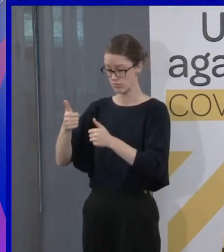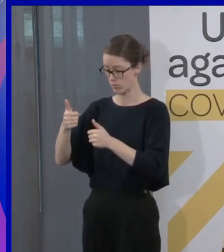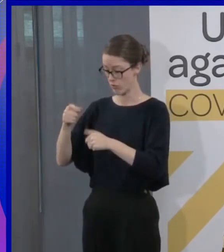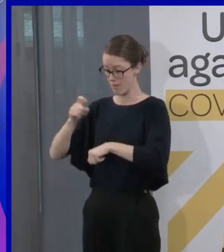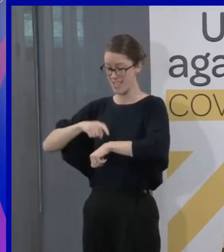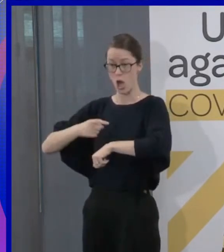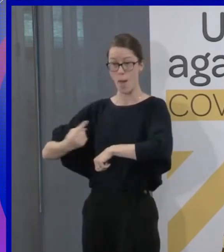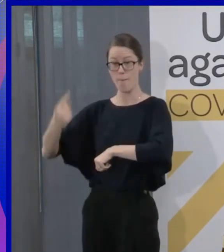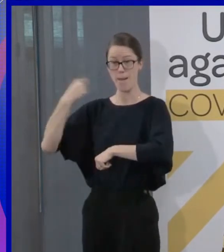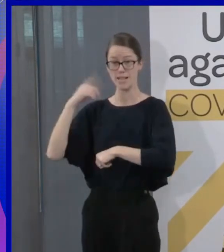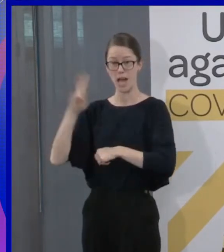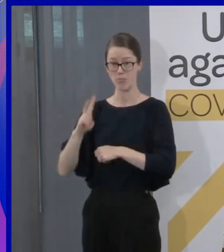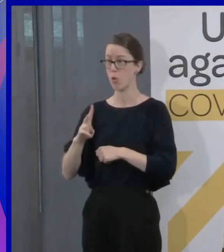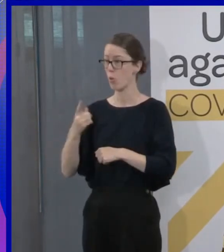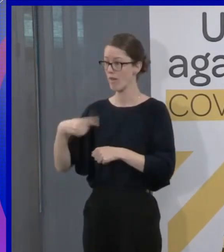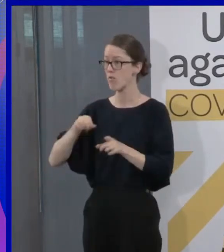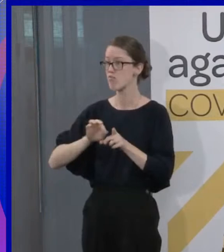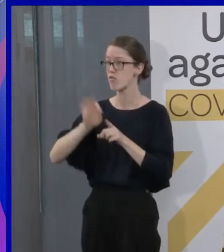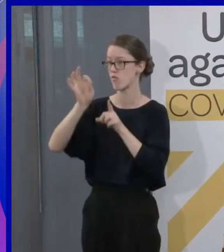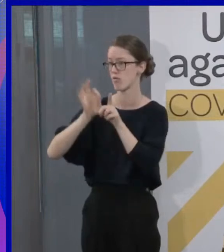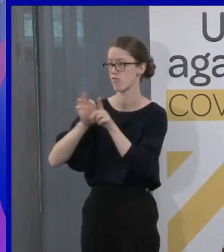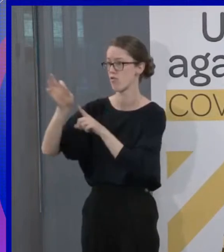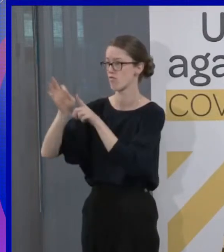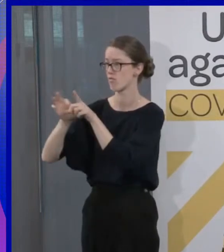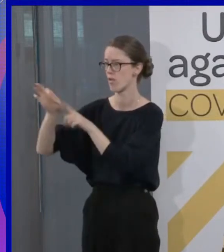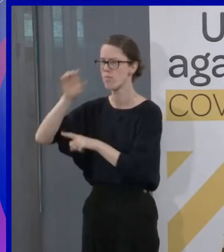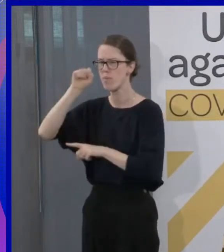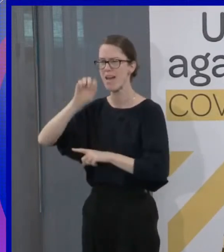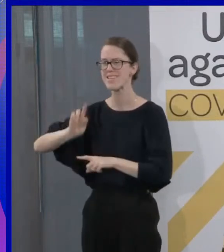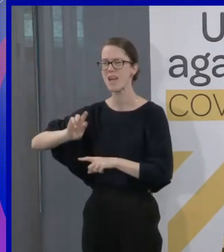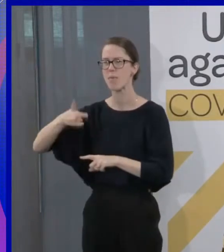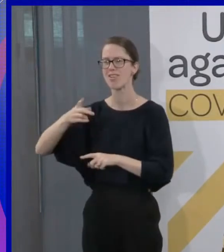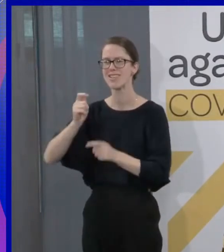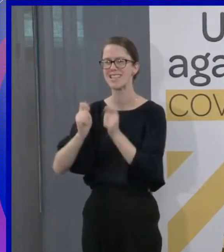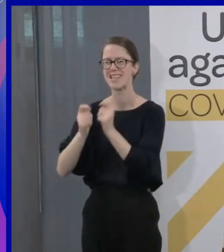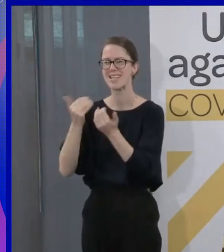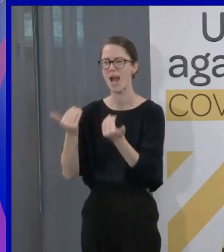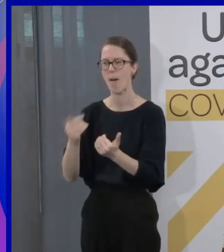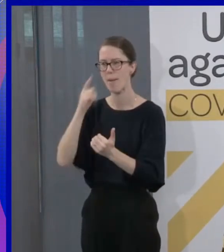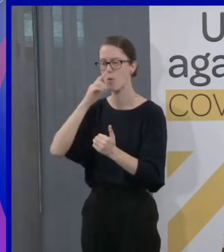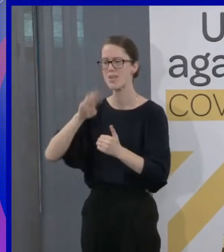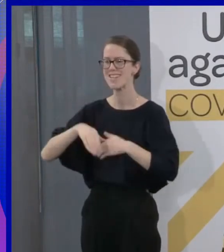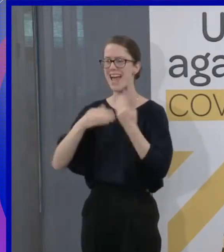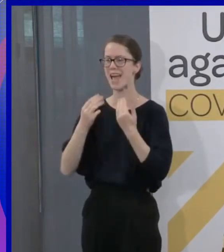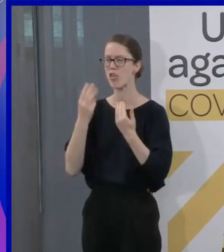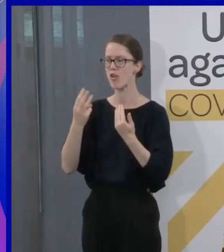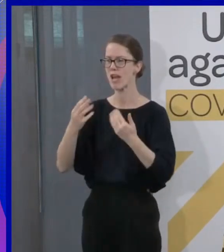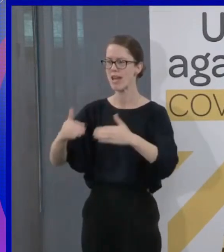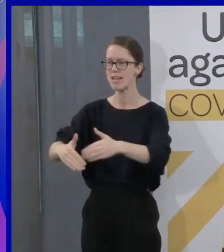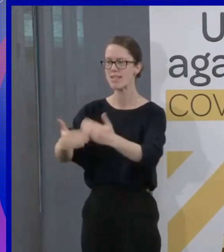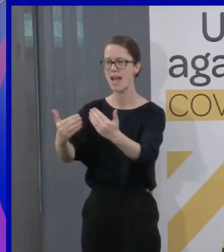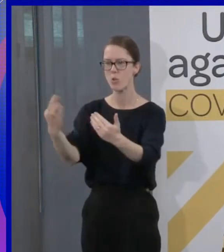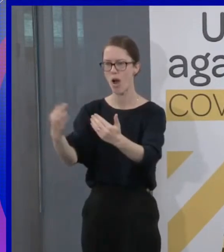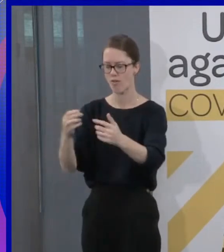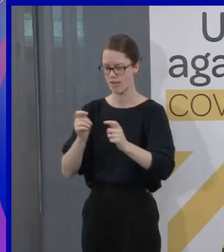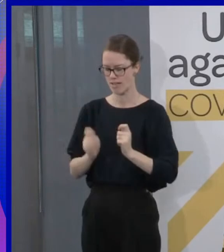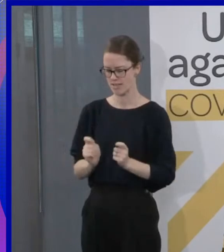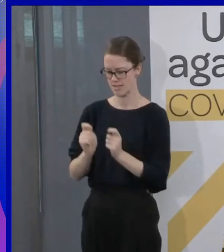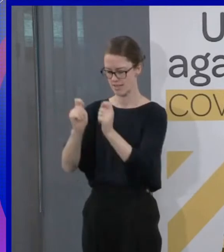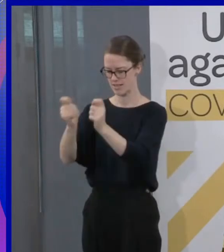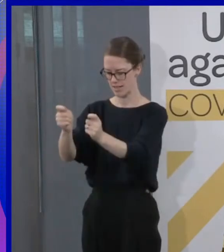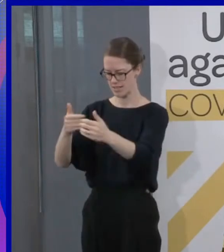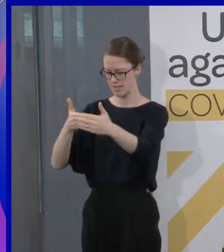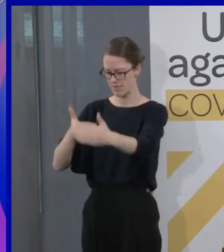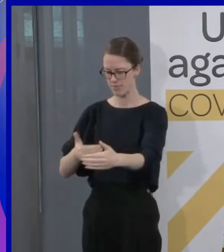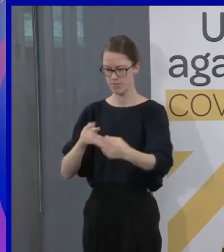that we added in the double testing of all people before they could depart. We've been adding in the testing of